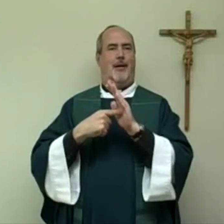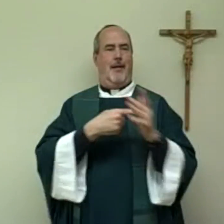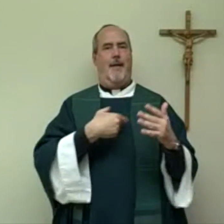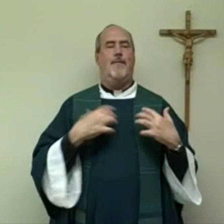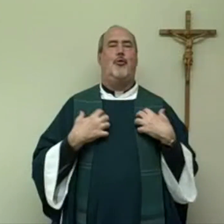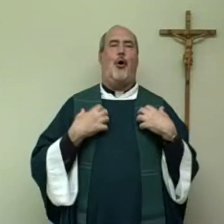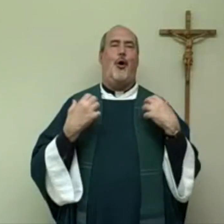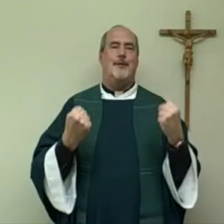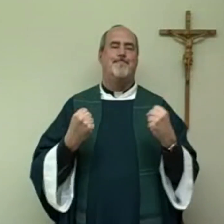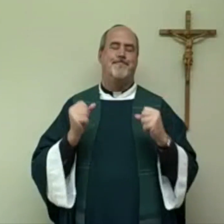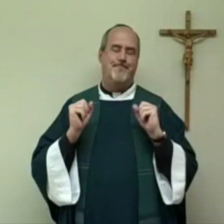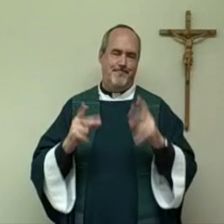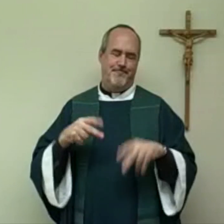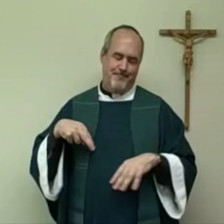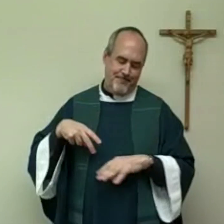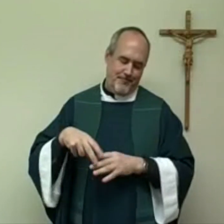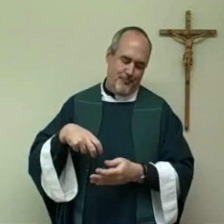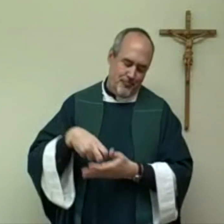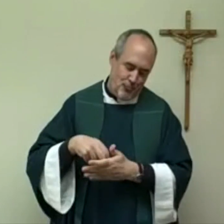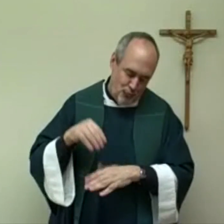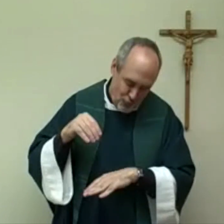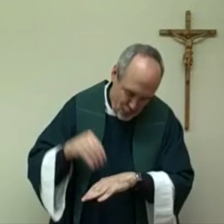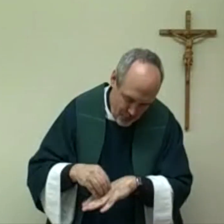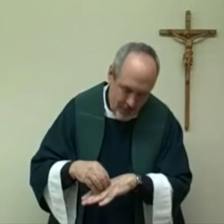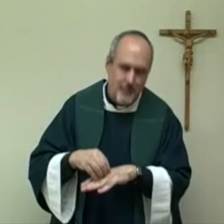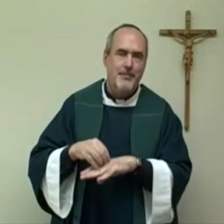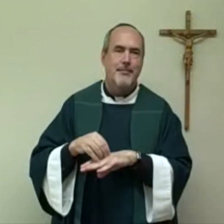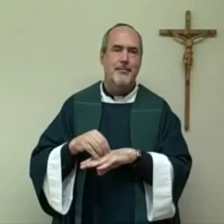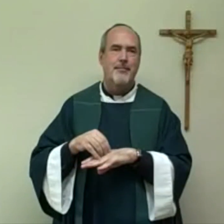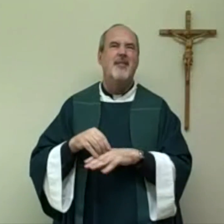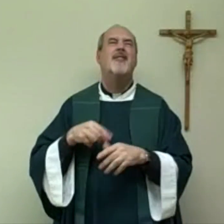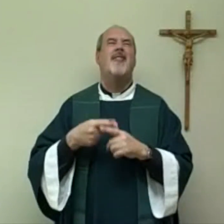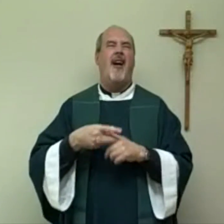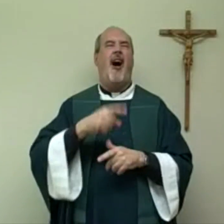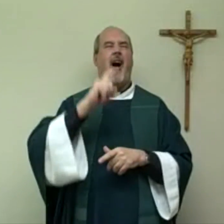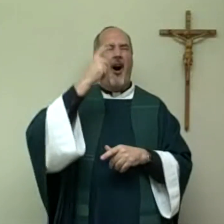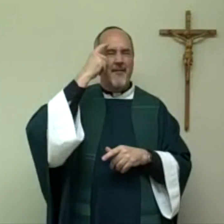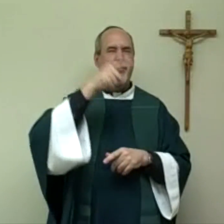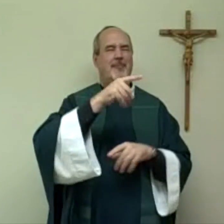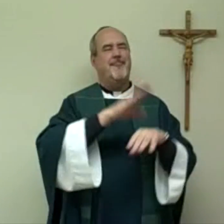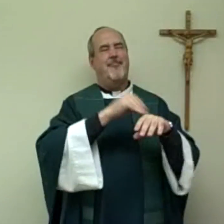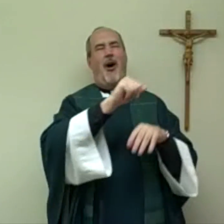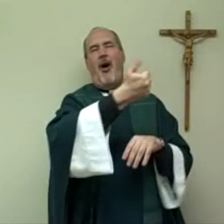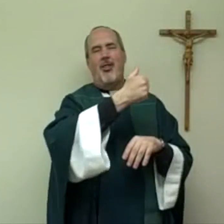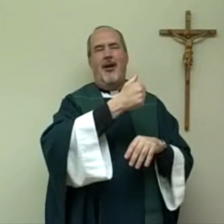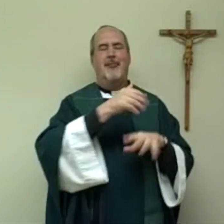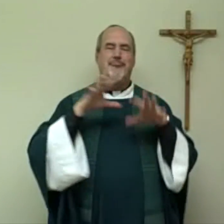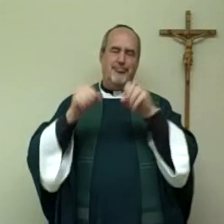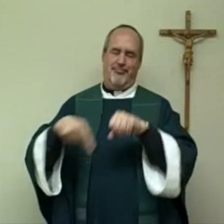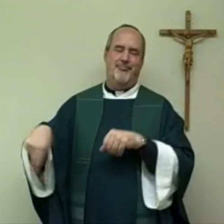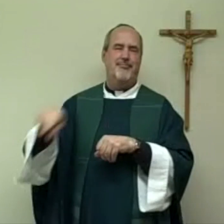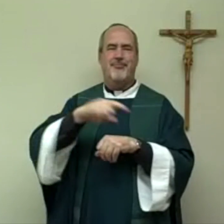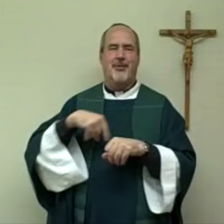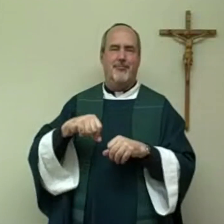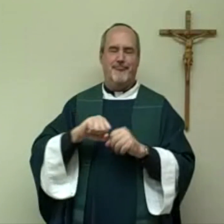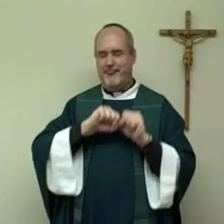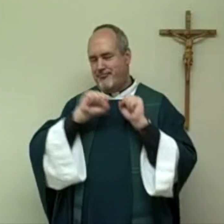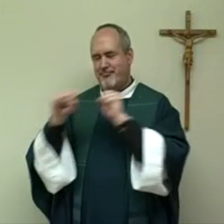And he did it, even though he was nervous, because he saw the others setting a good example for him. Well, the man